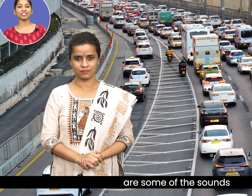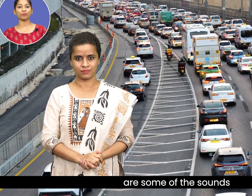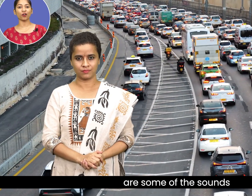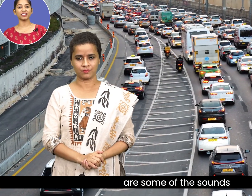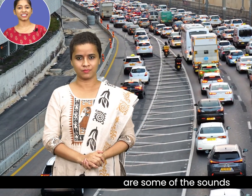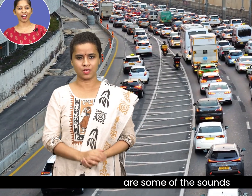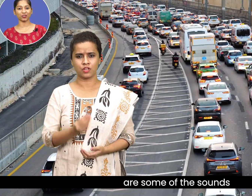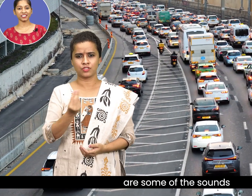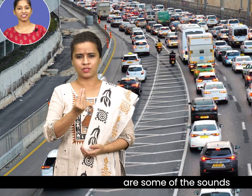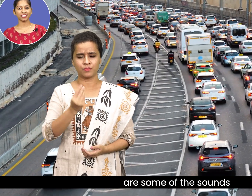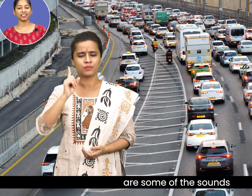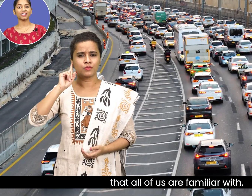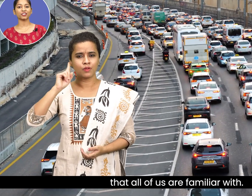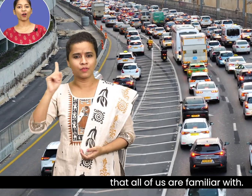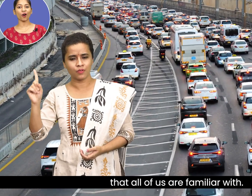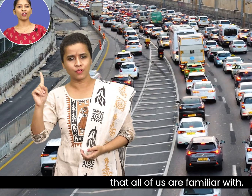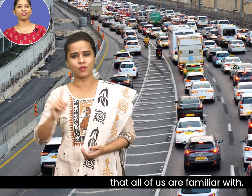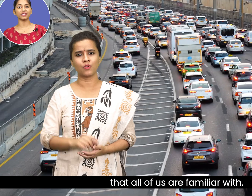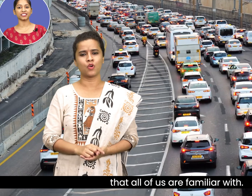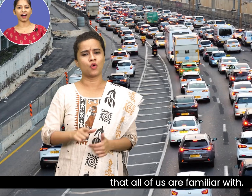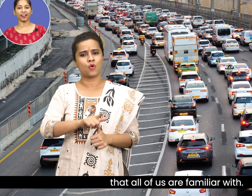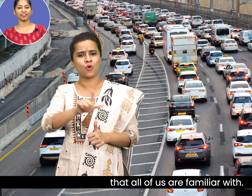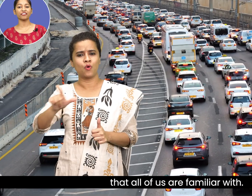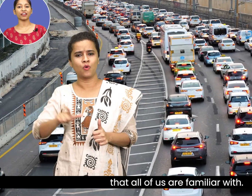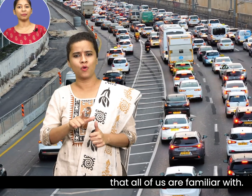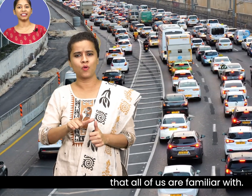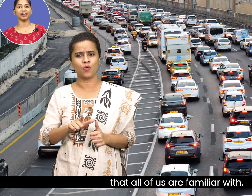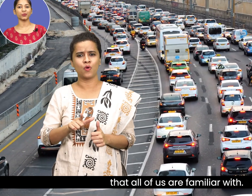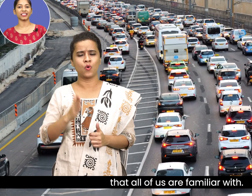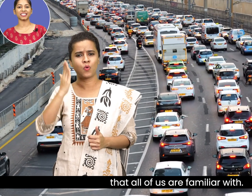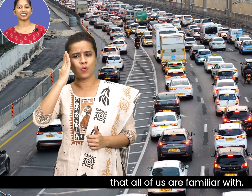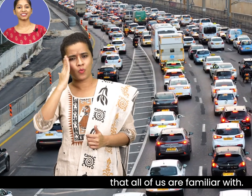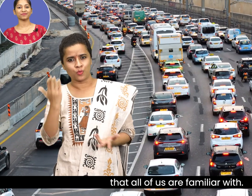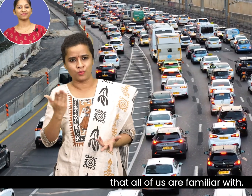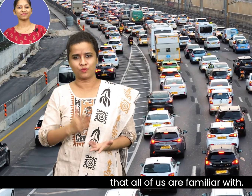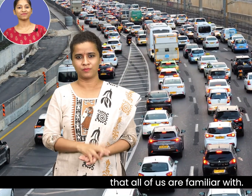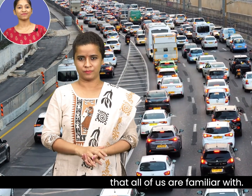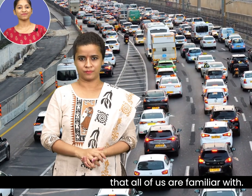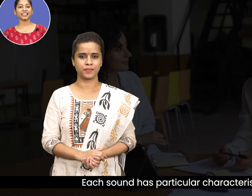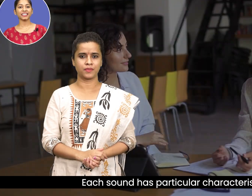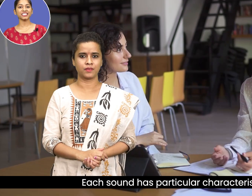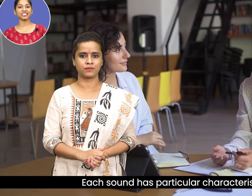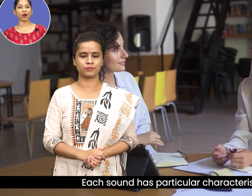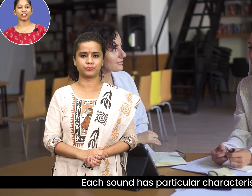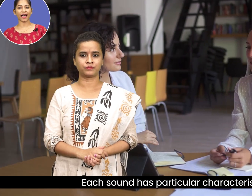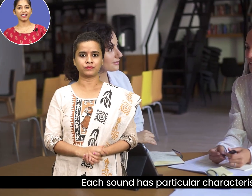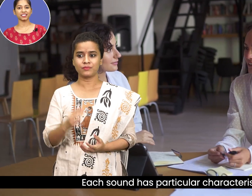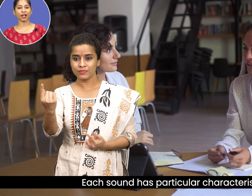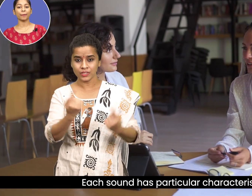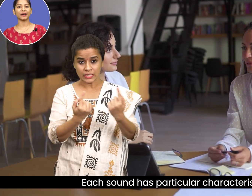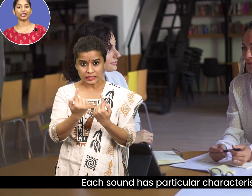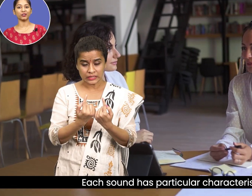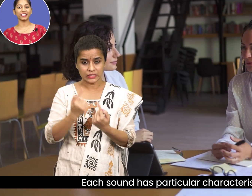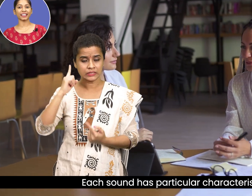are some of the sounds that all of us are familiar with. Each sound